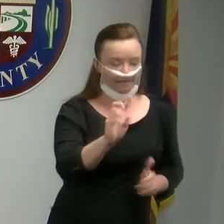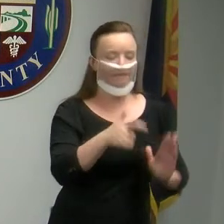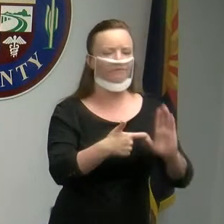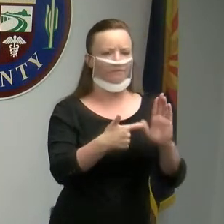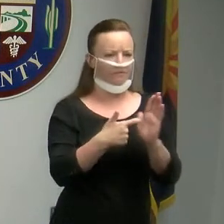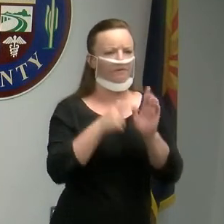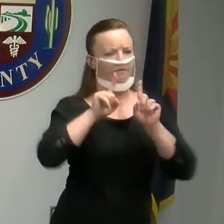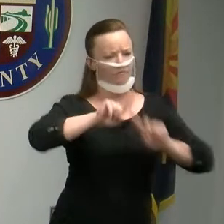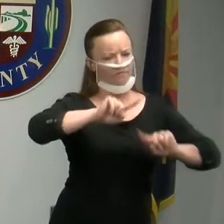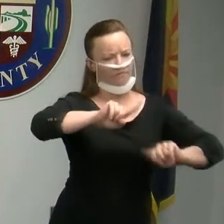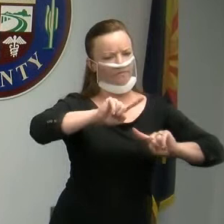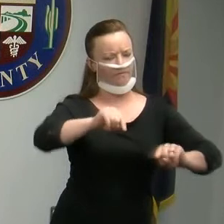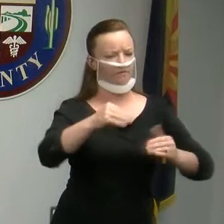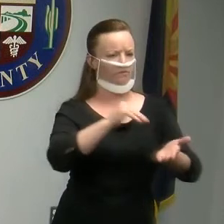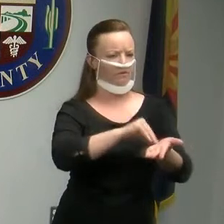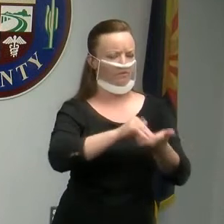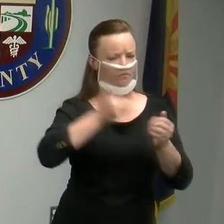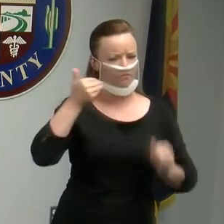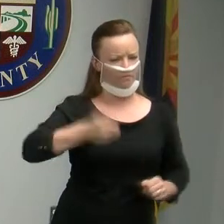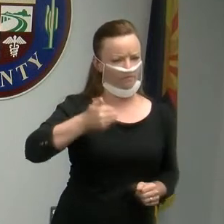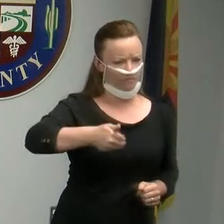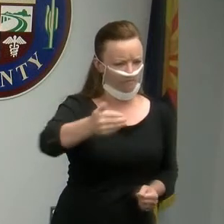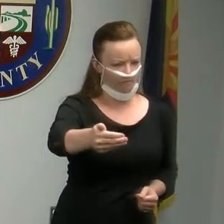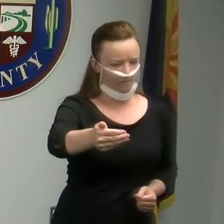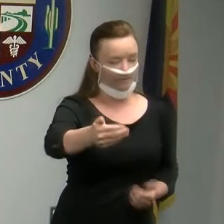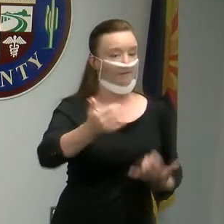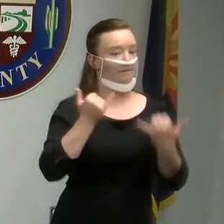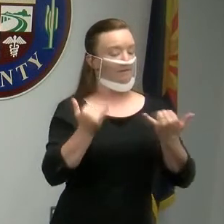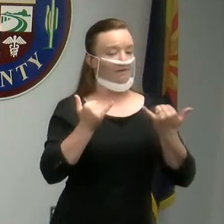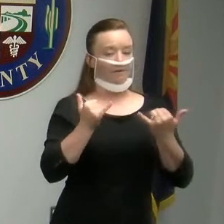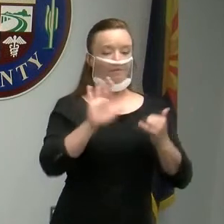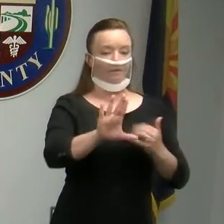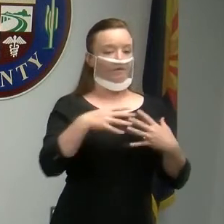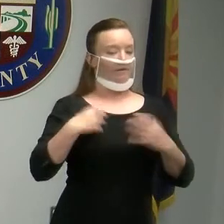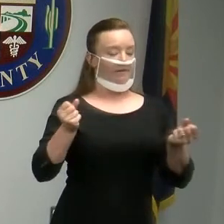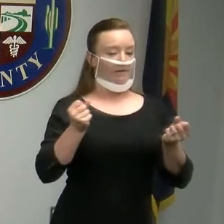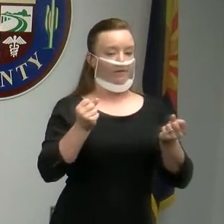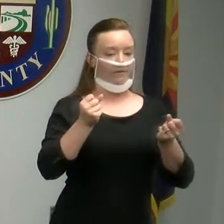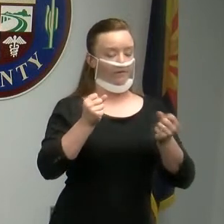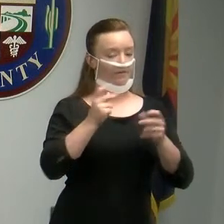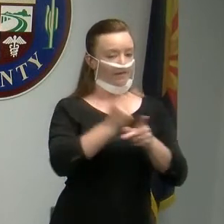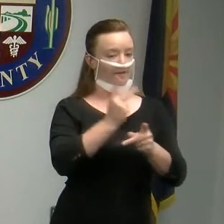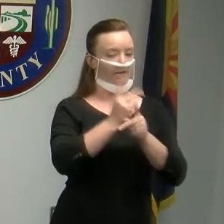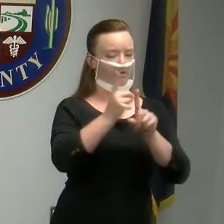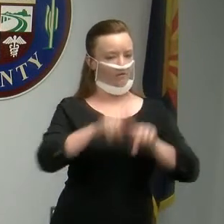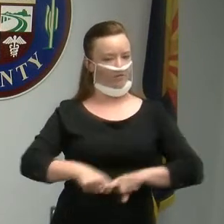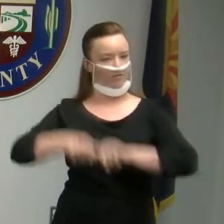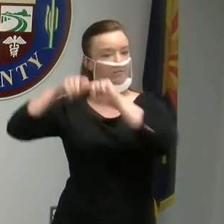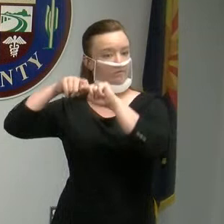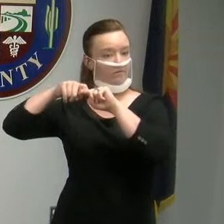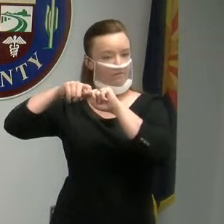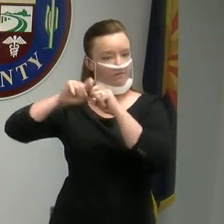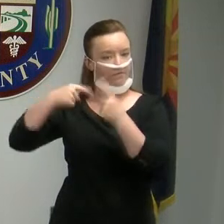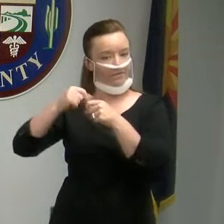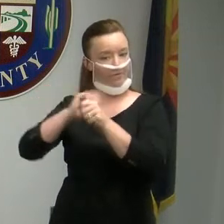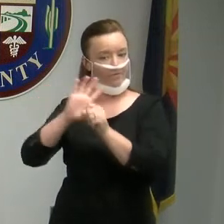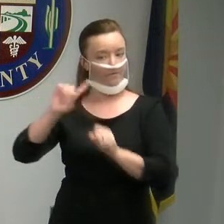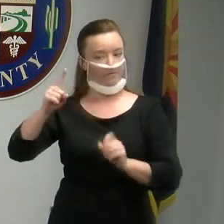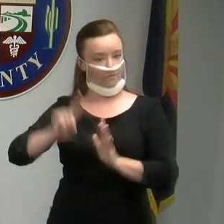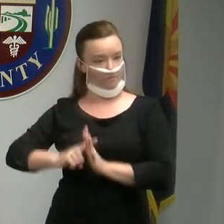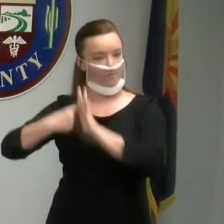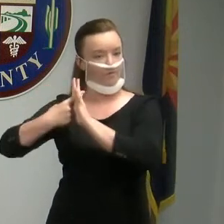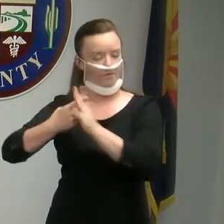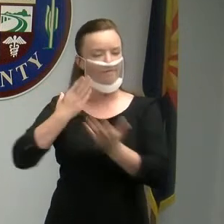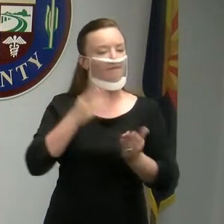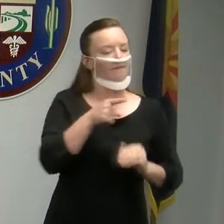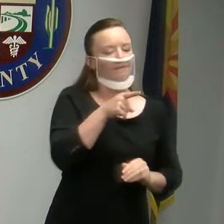healthcare provider, where because of the interruption in healthcare when things first came about in COVID-19, they may have delayed